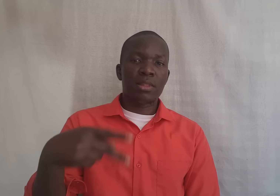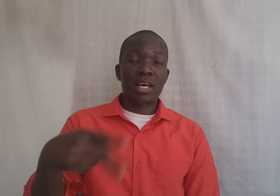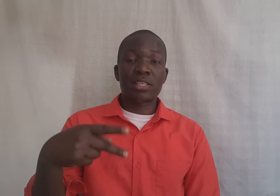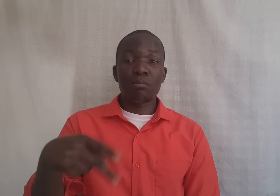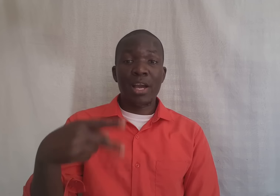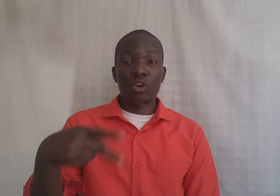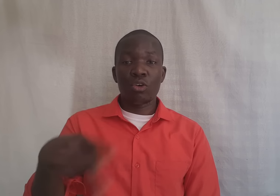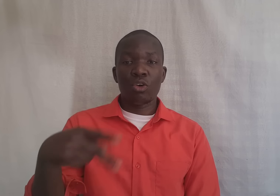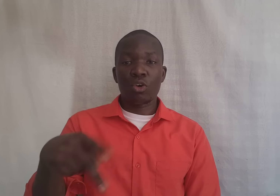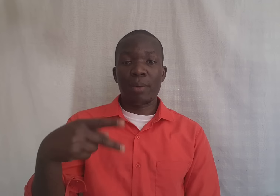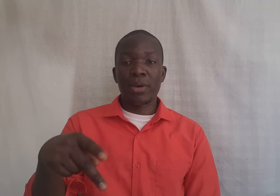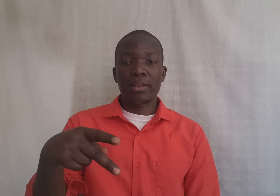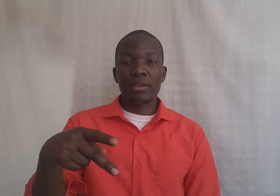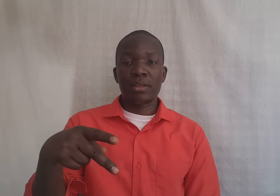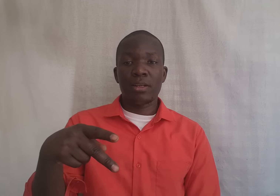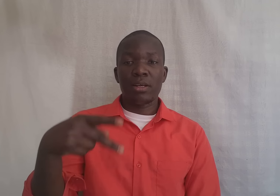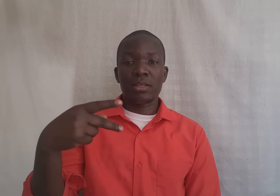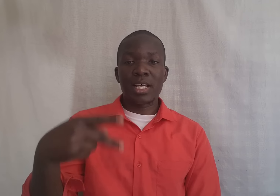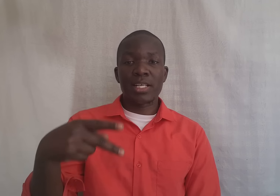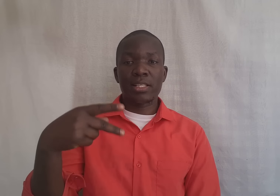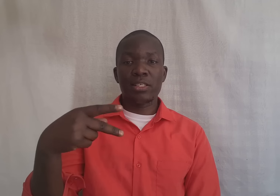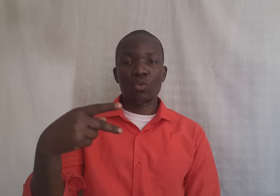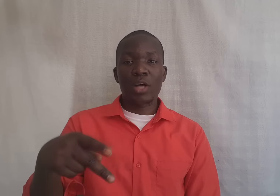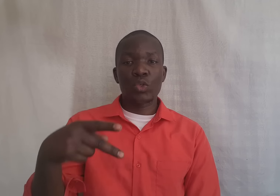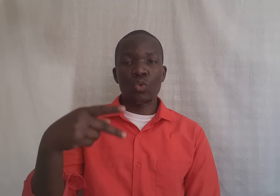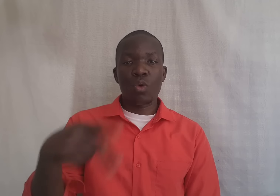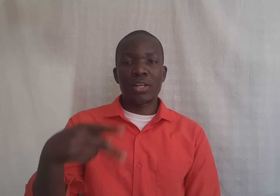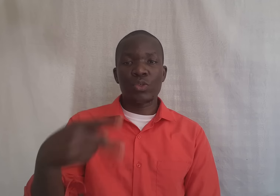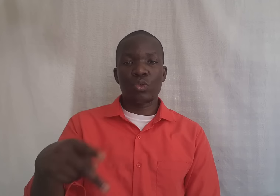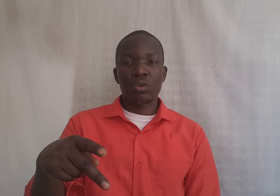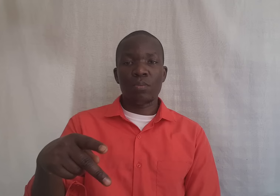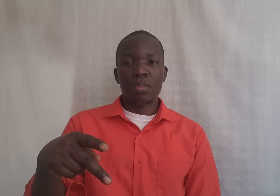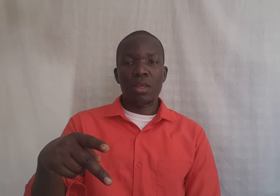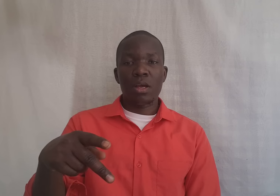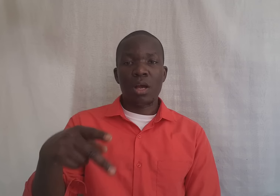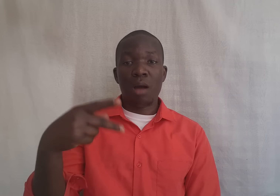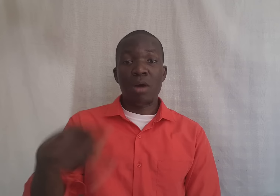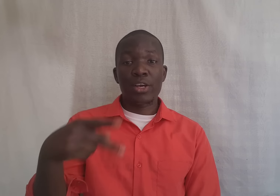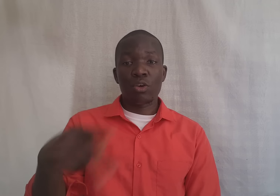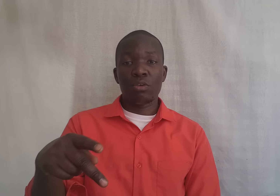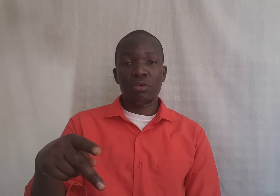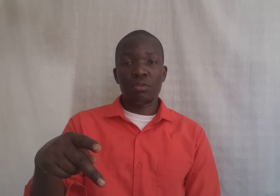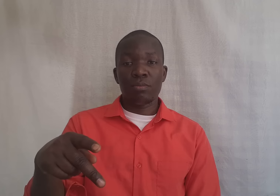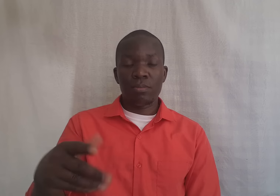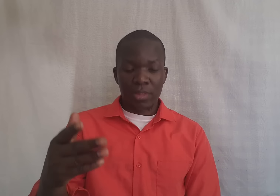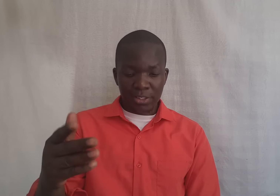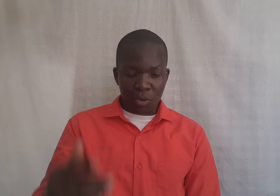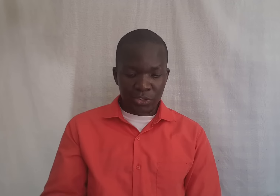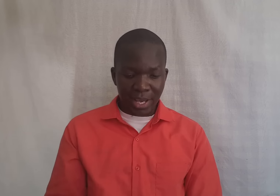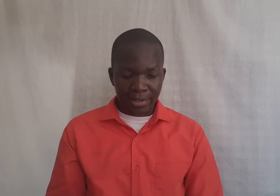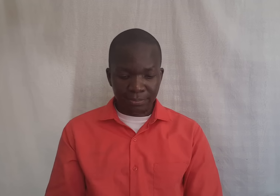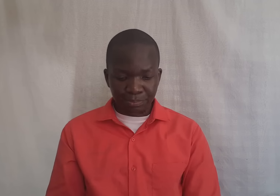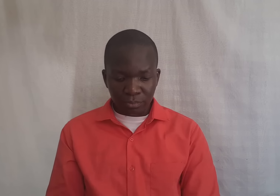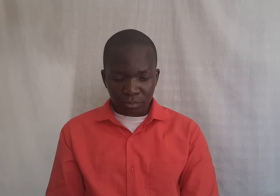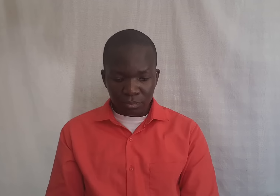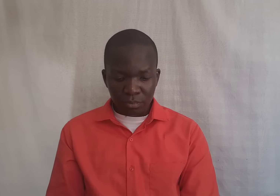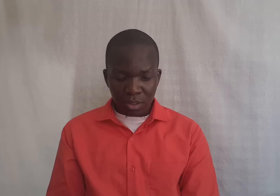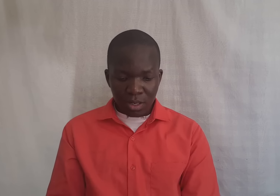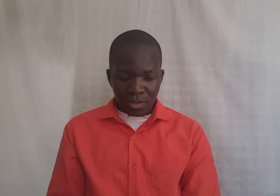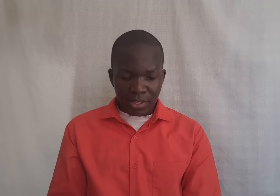That's a biro or a pen. Just like this. 1, 2, 1, 2. A biro. That's how we sign. The next